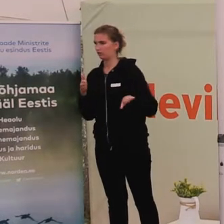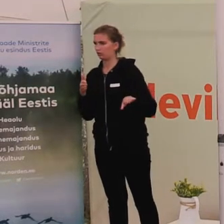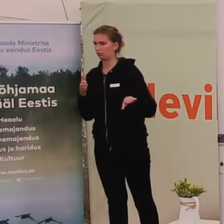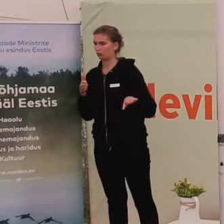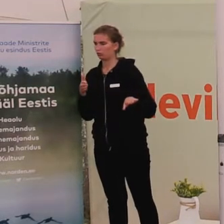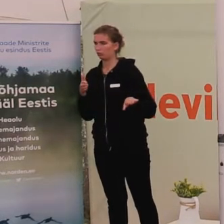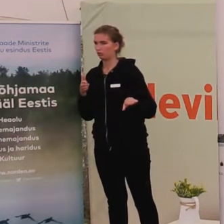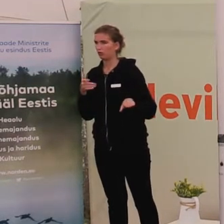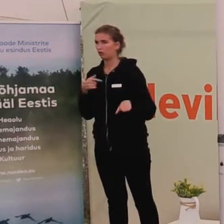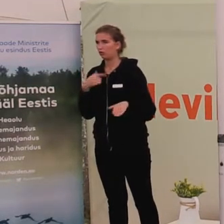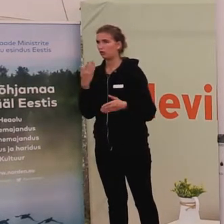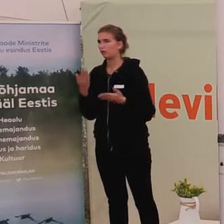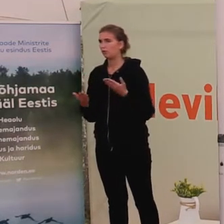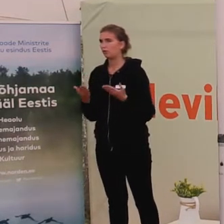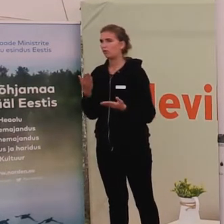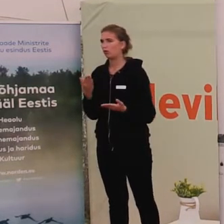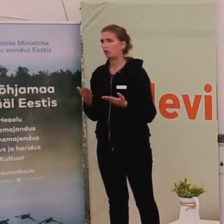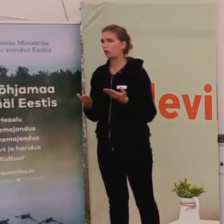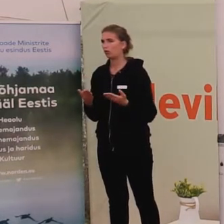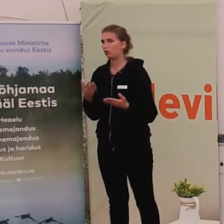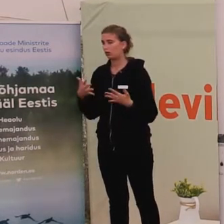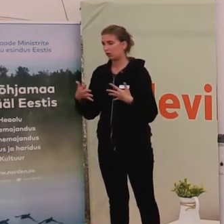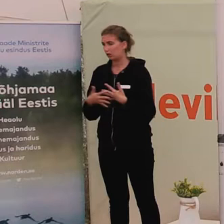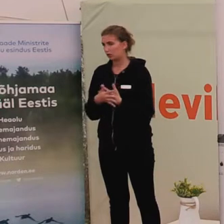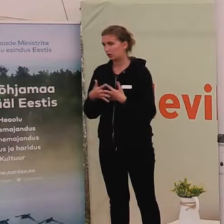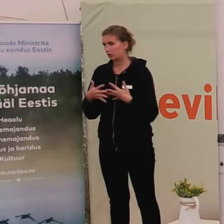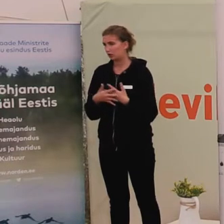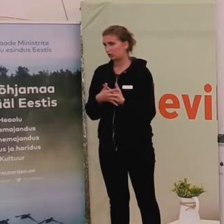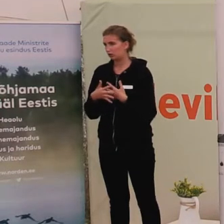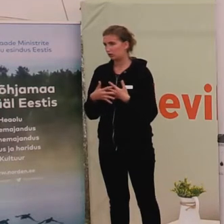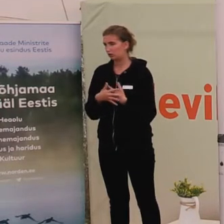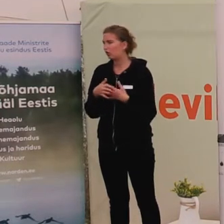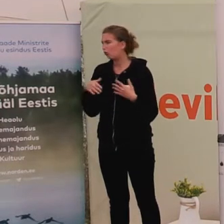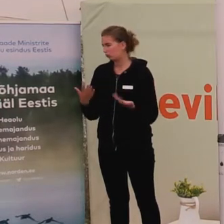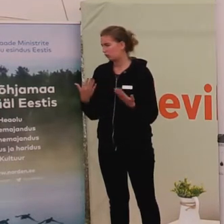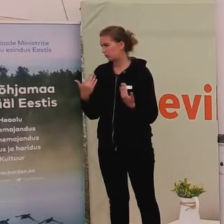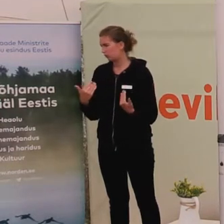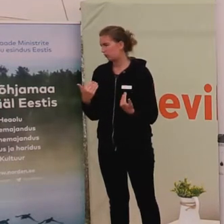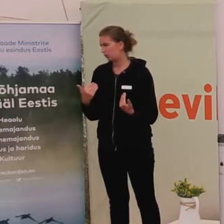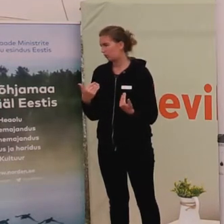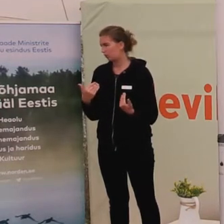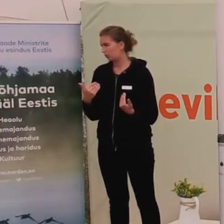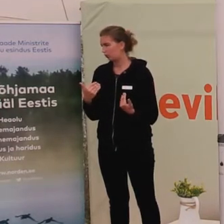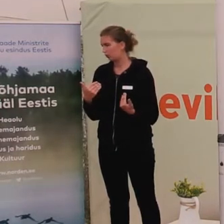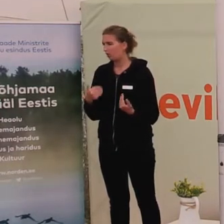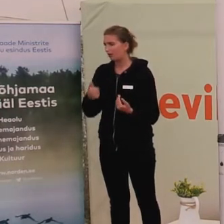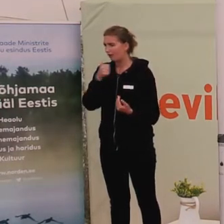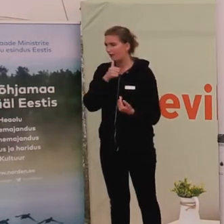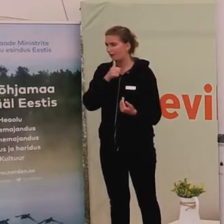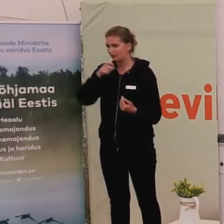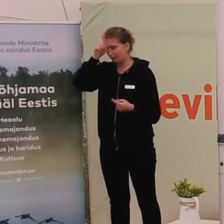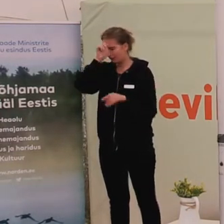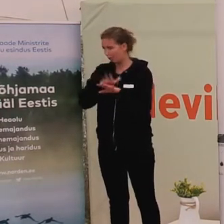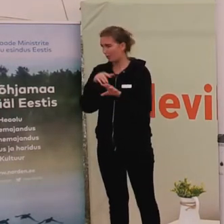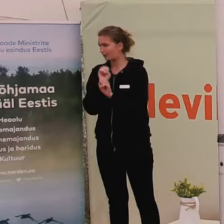maybe the solution is big war. How do you explain it for Estonian government? Or